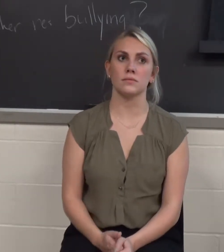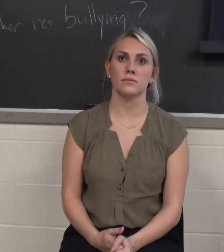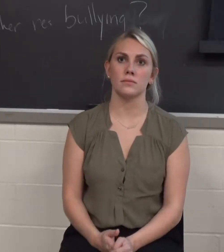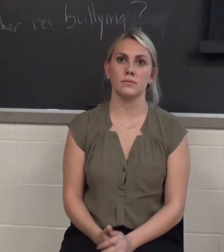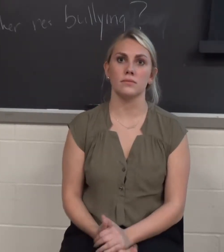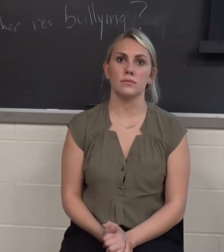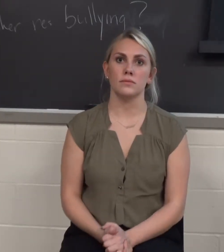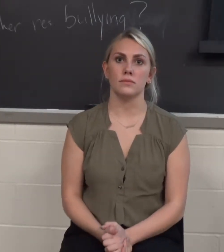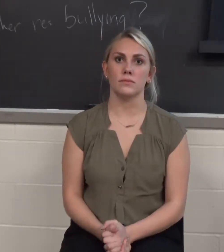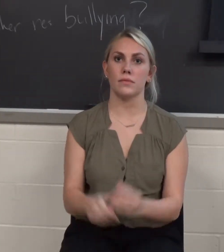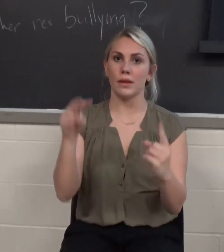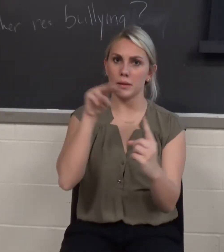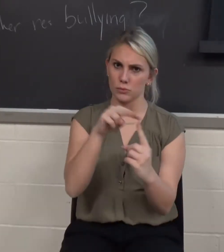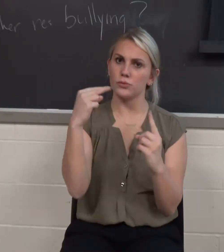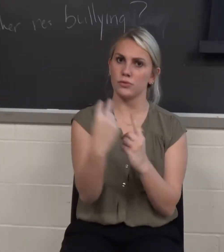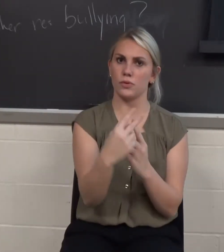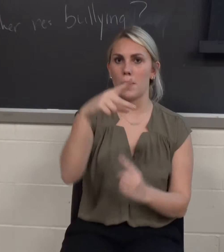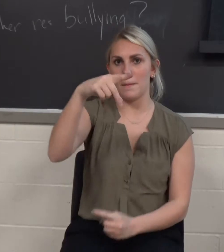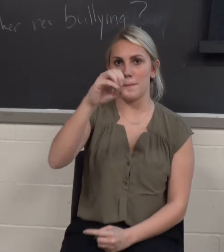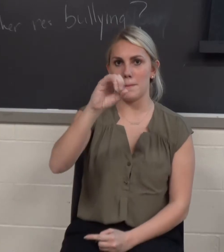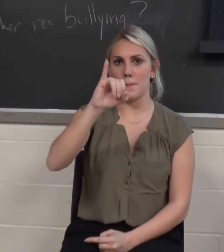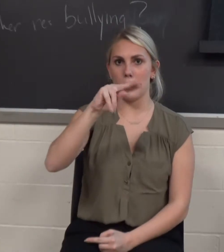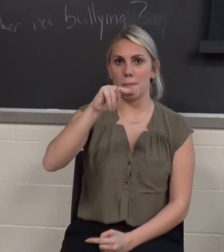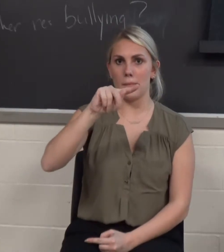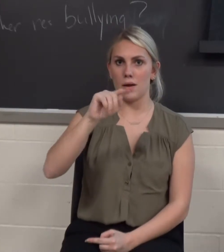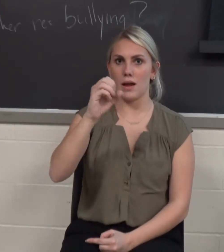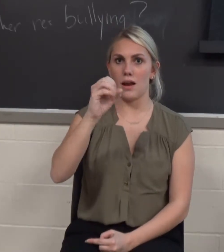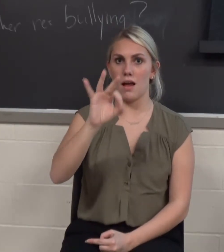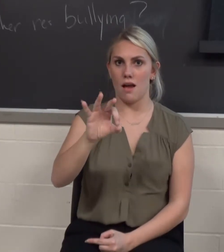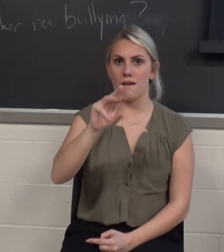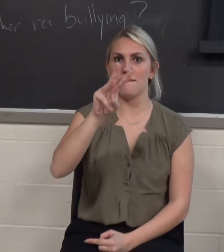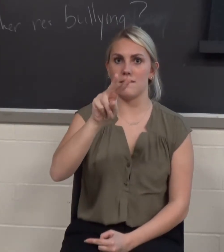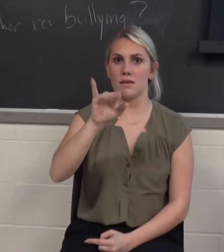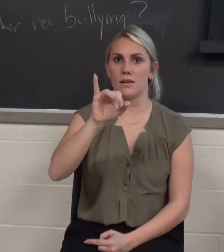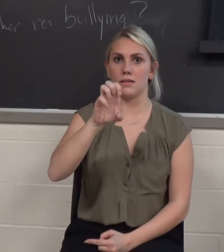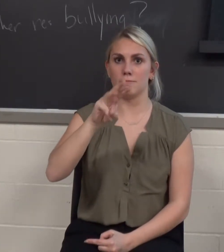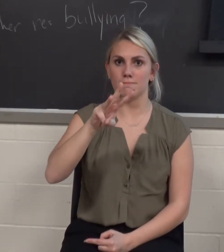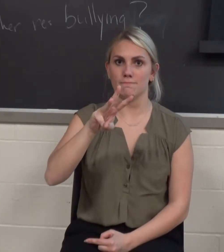Point of view. The point of view, very simply, is who's telling the story.